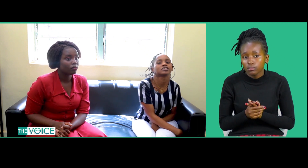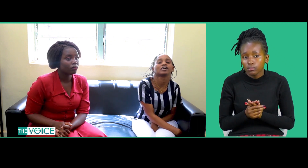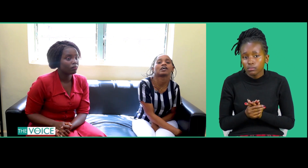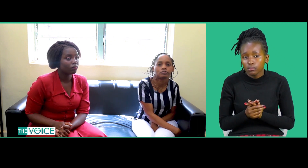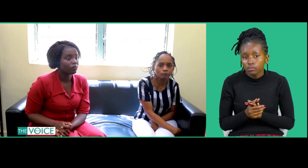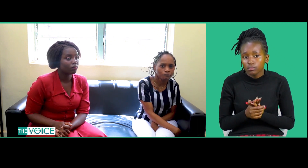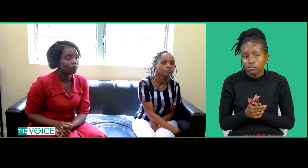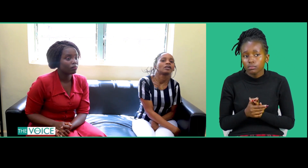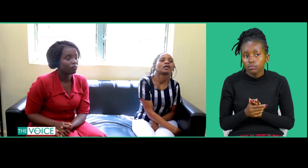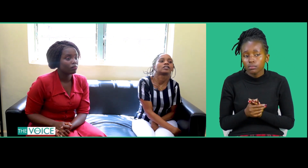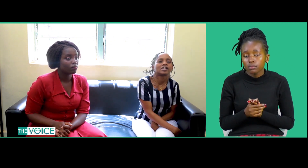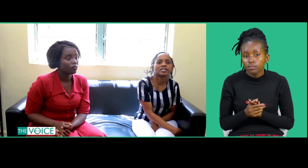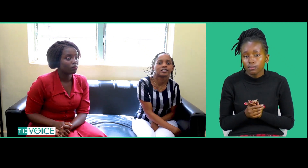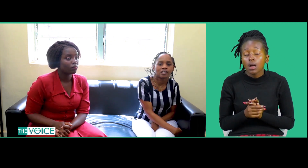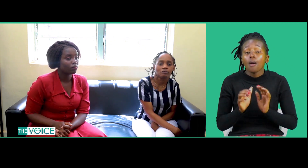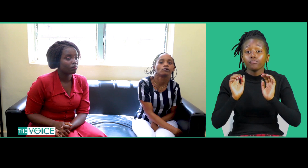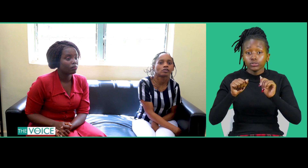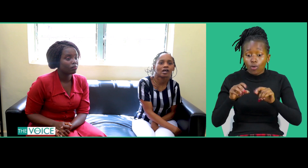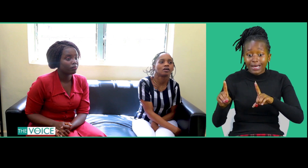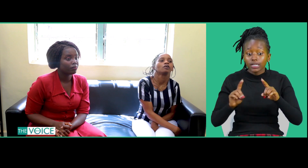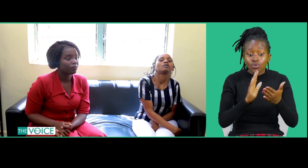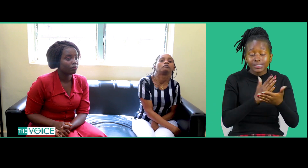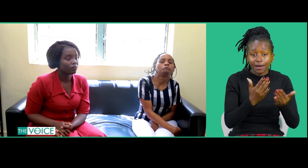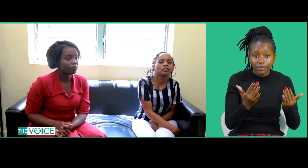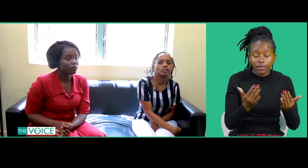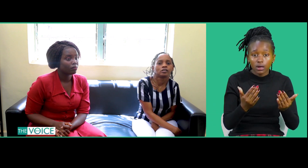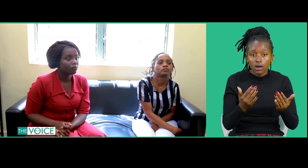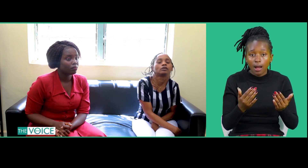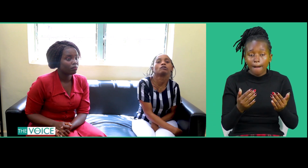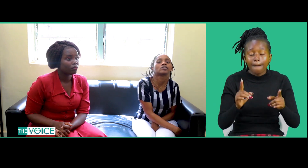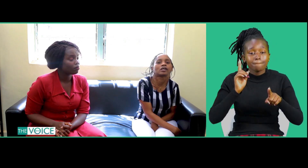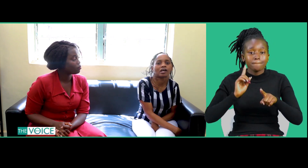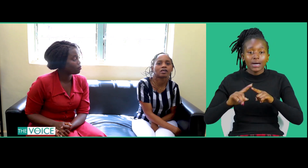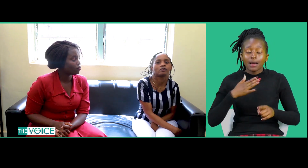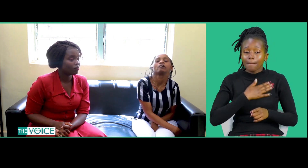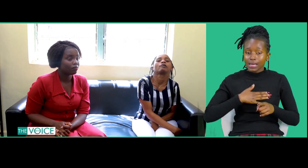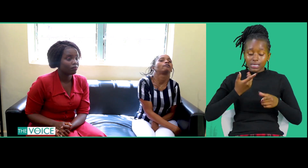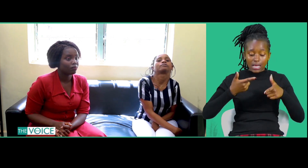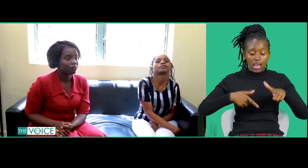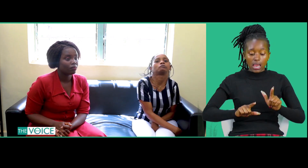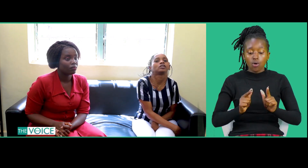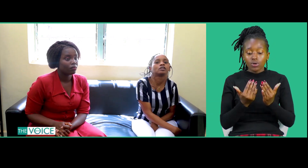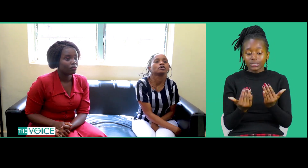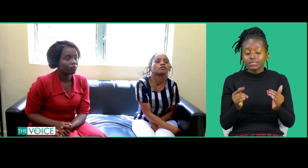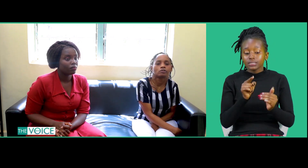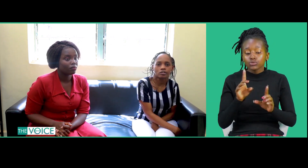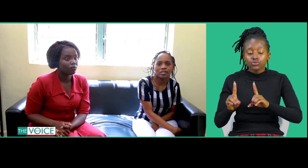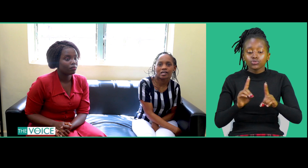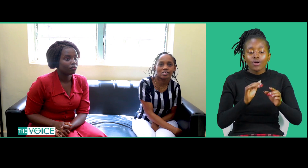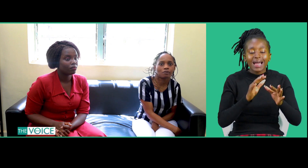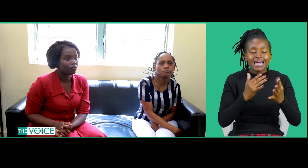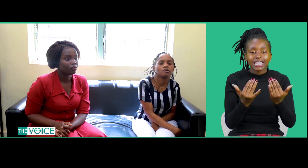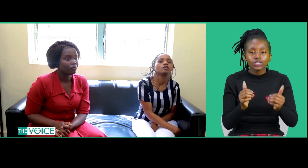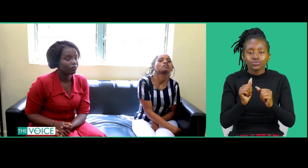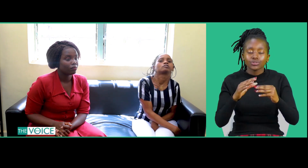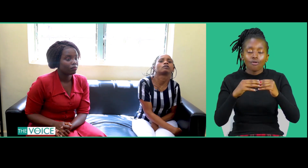that what can do, and let him or her be doing what they can comfortably. Don't